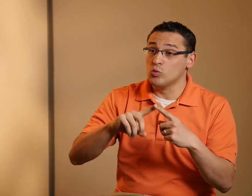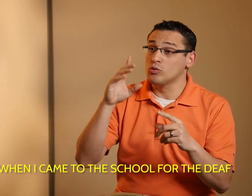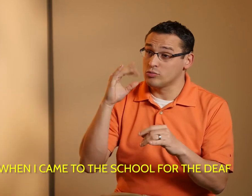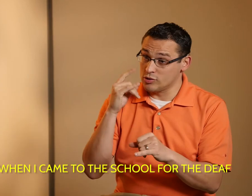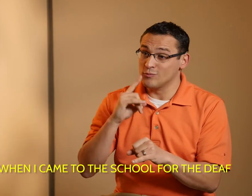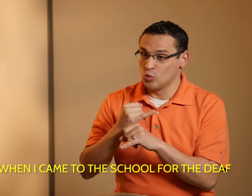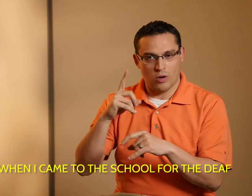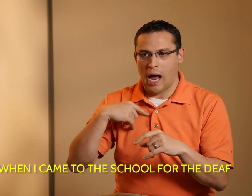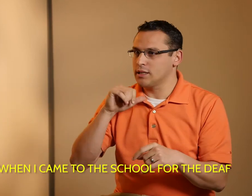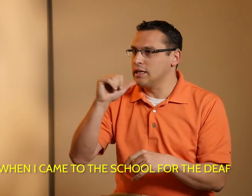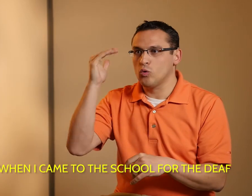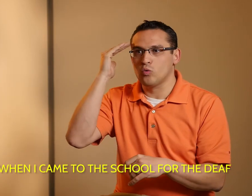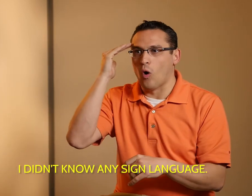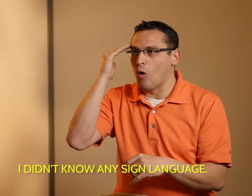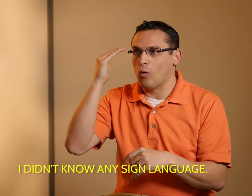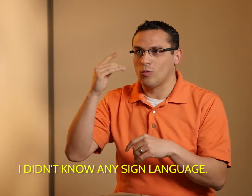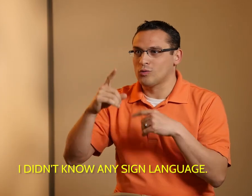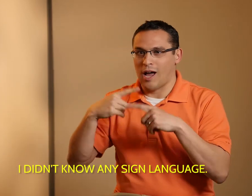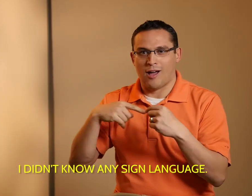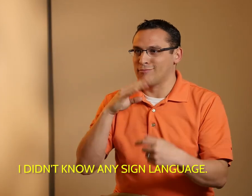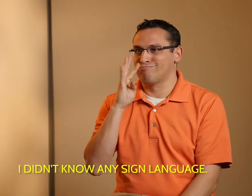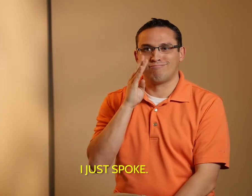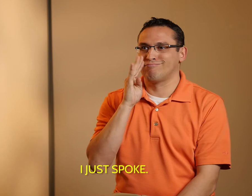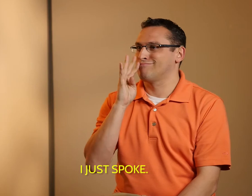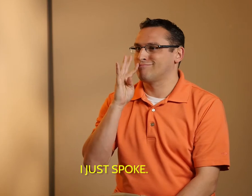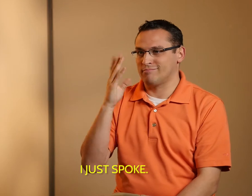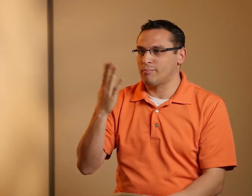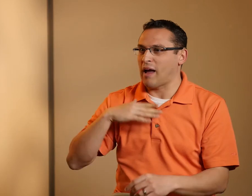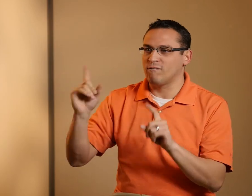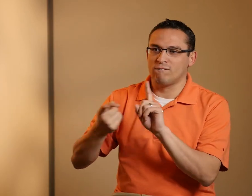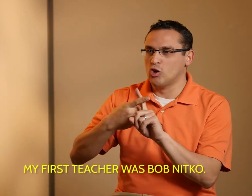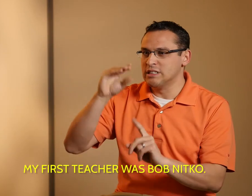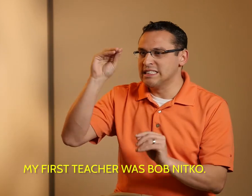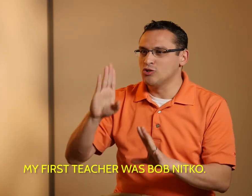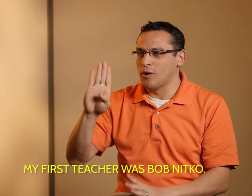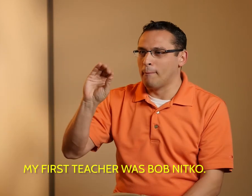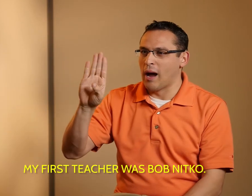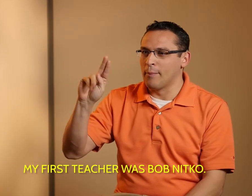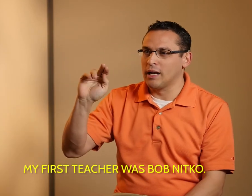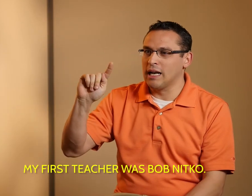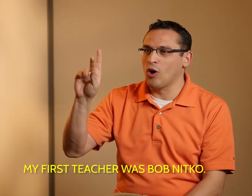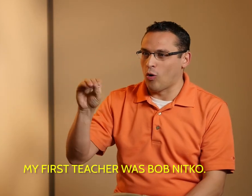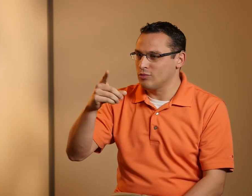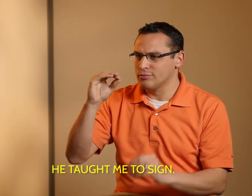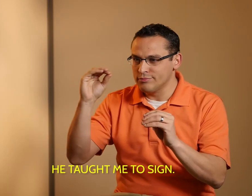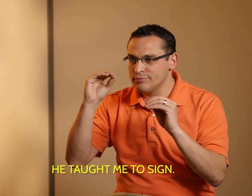When I came to the school for the deaf, I didn't know any sign language. I just spoke. My first teacher was Bob Nitko. He taught